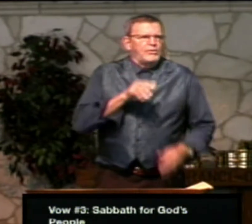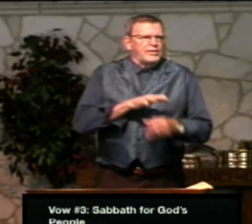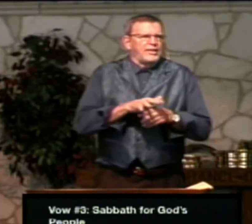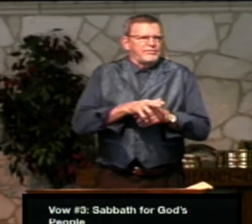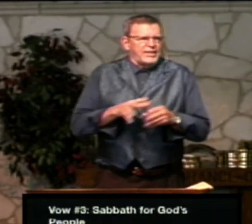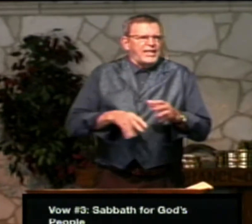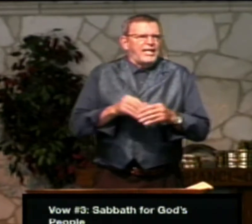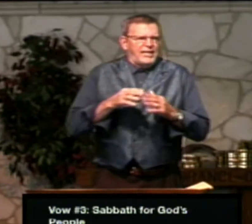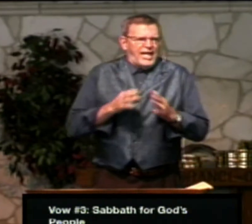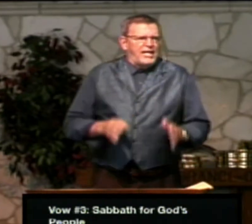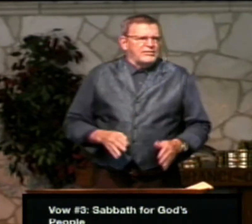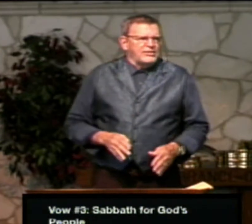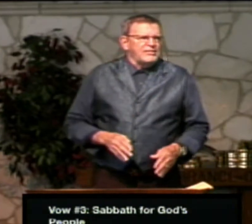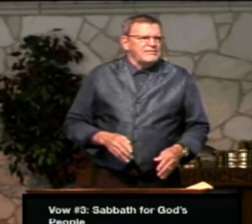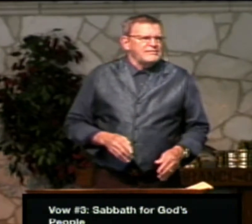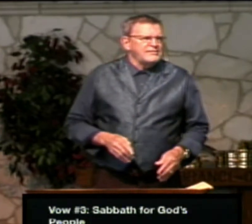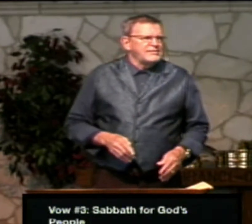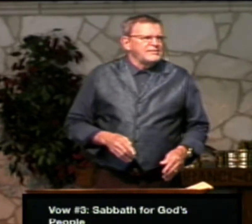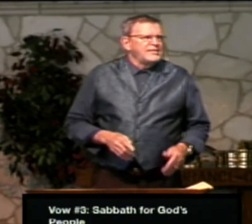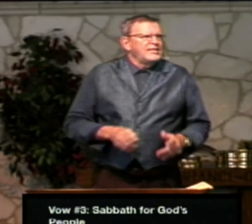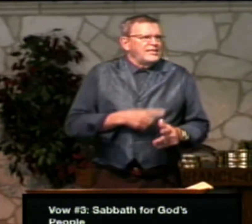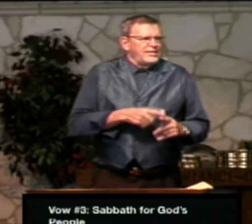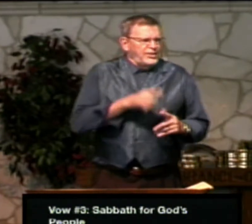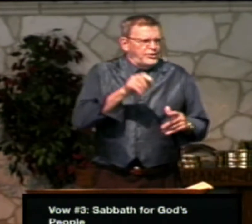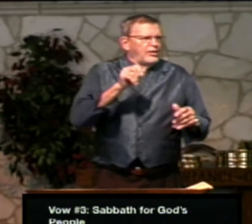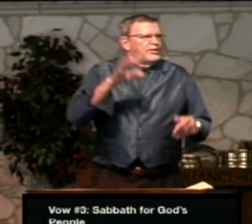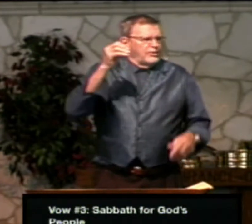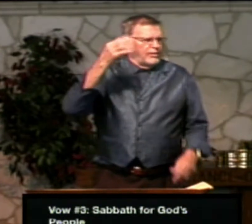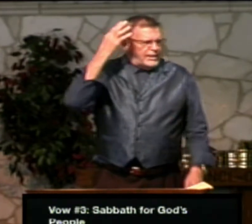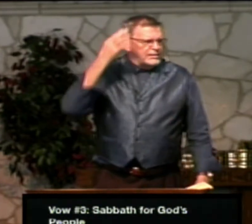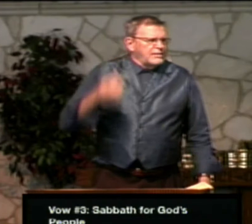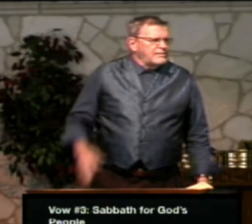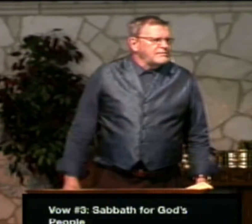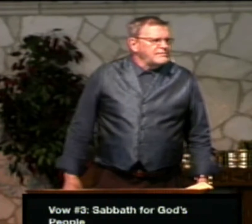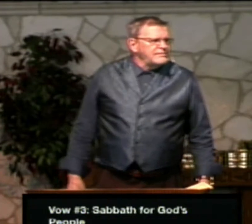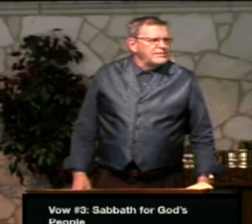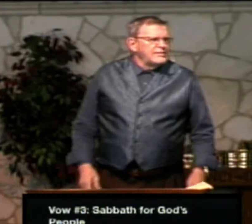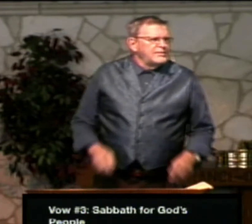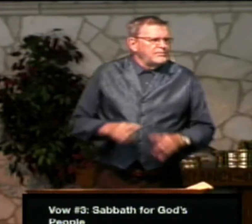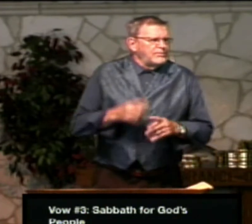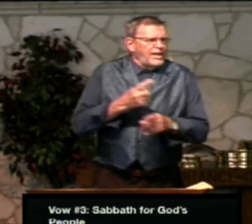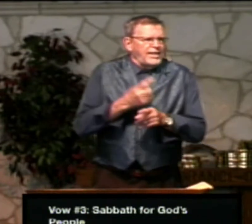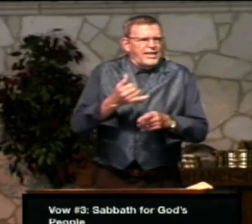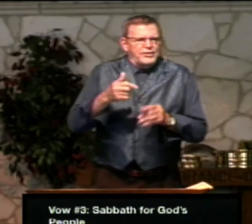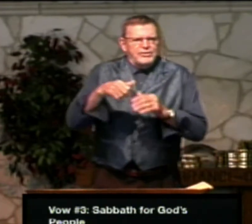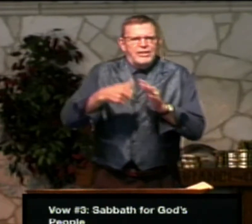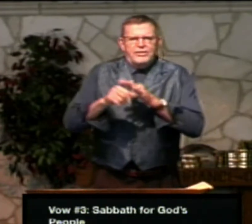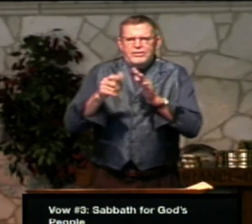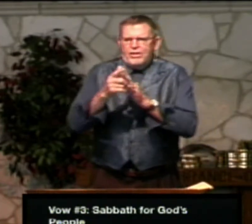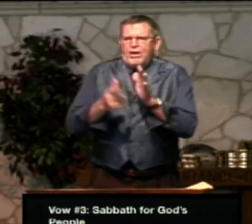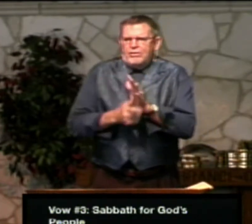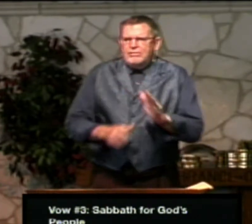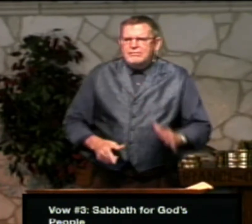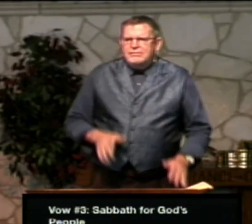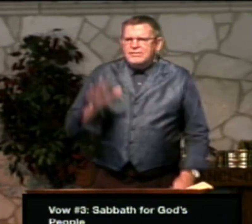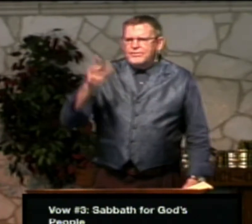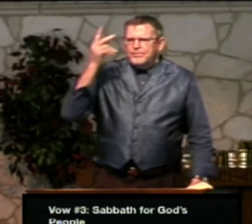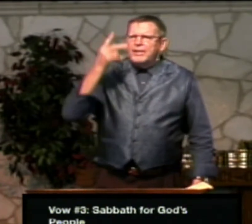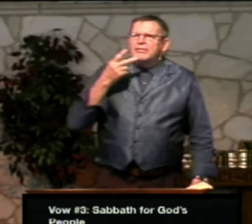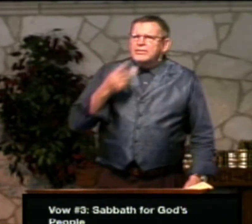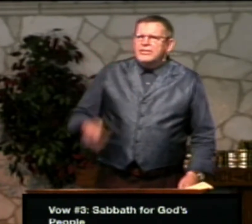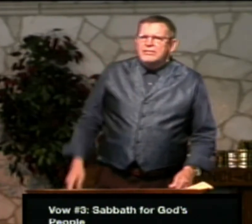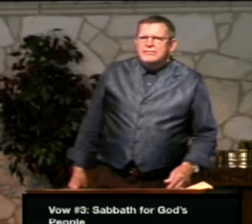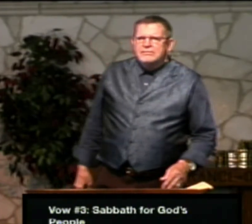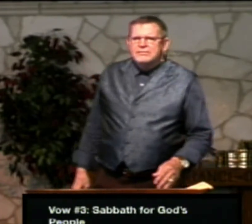Until you're old enough to get out of the house, then you're under grace. But right now, you're under the law of